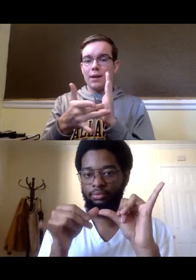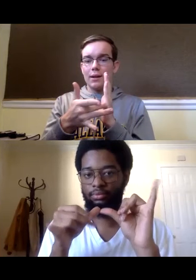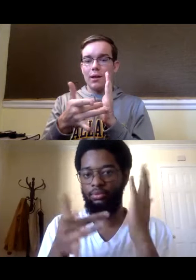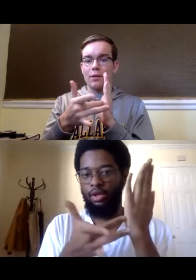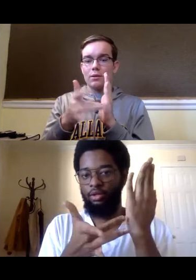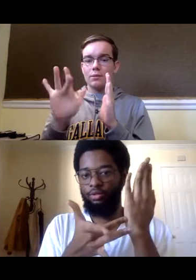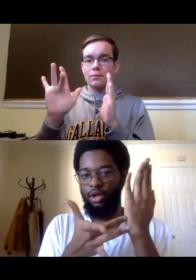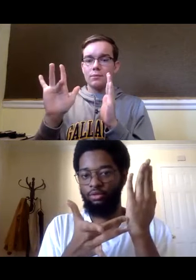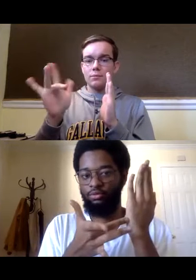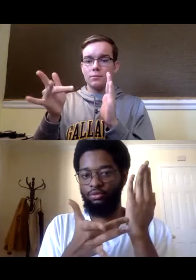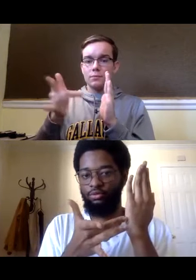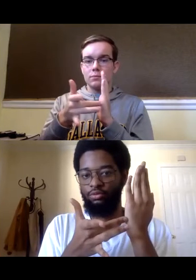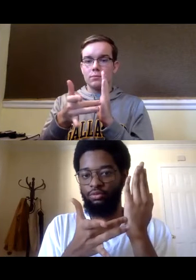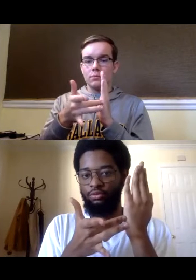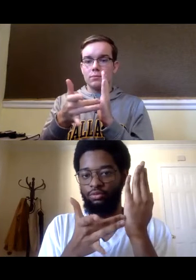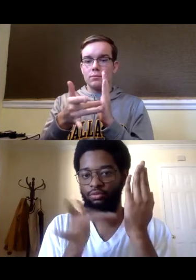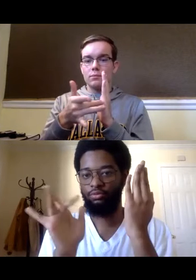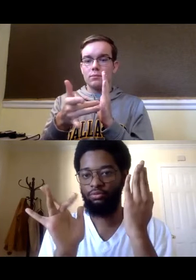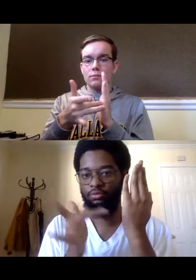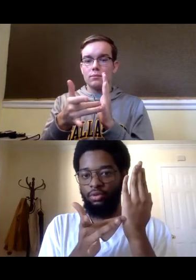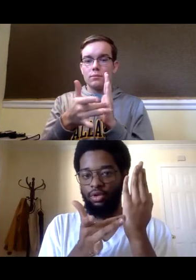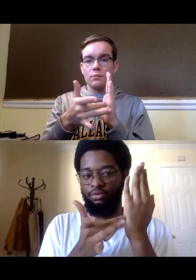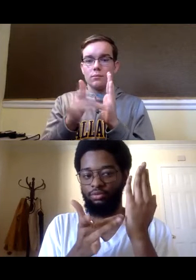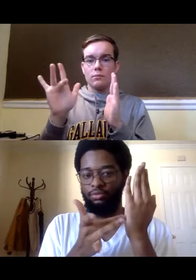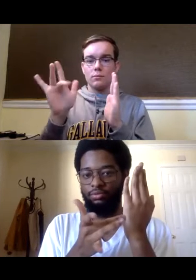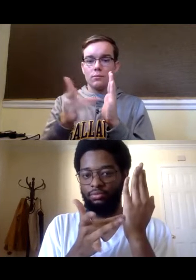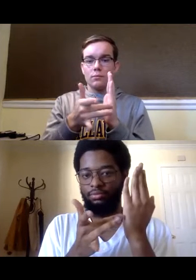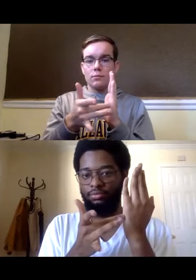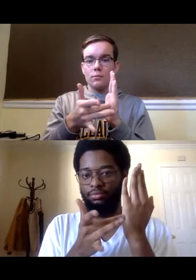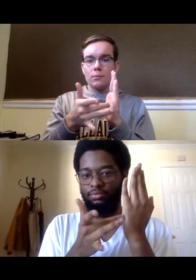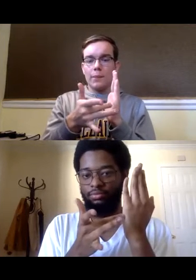and technology. Use that middle finger.